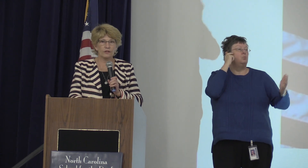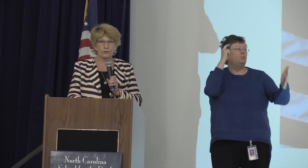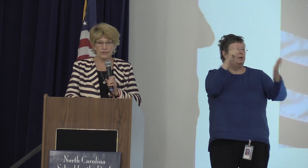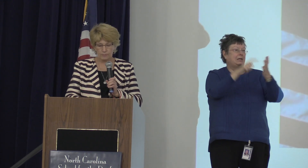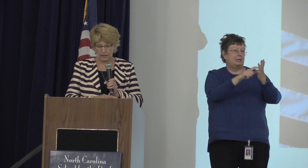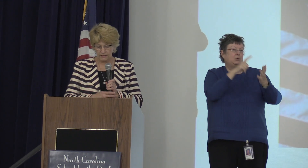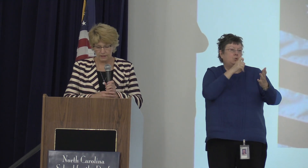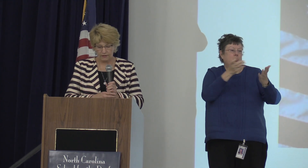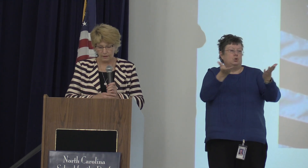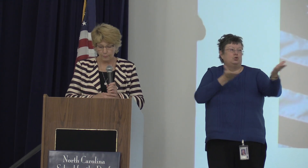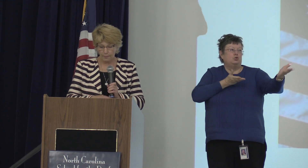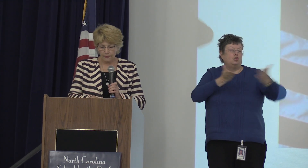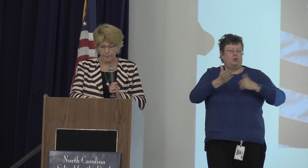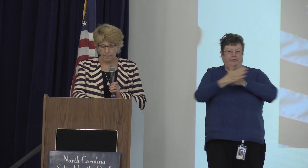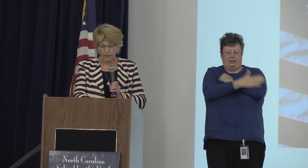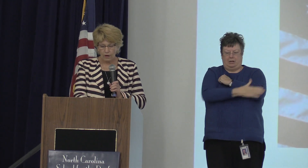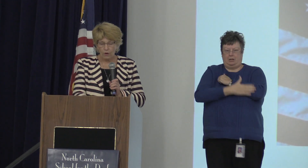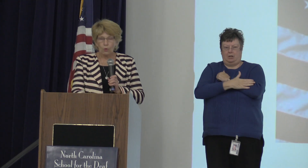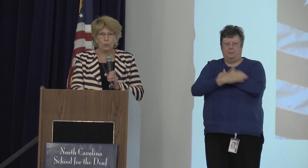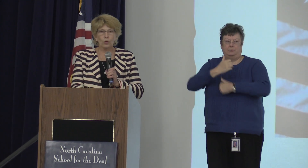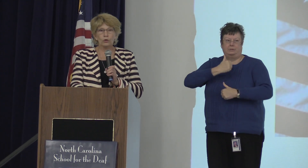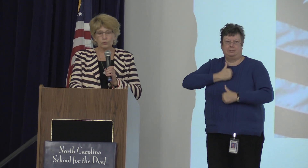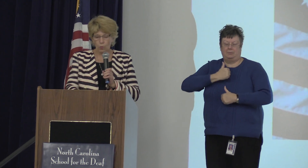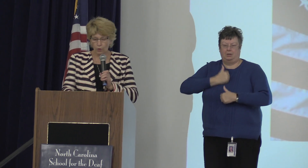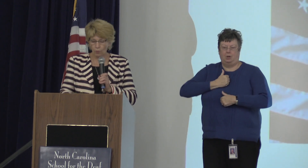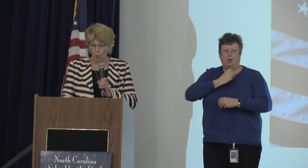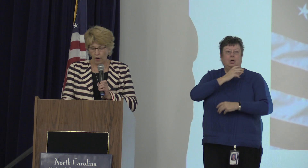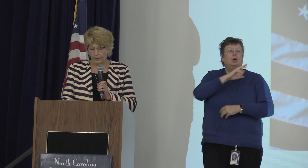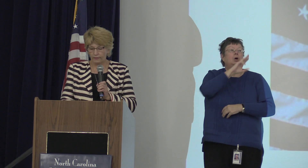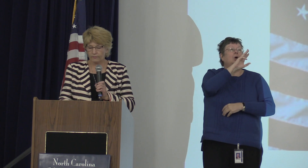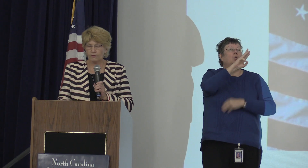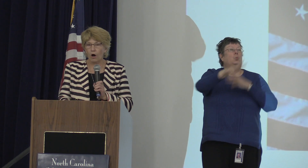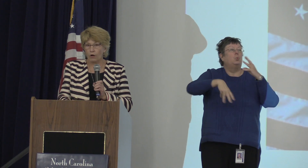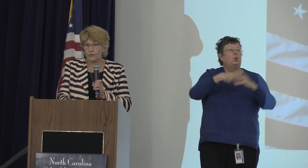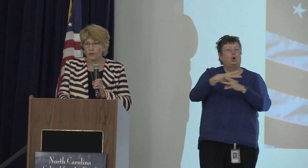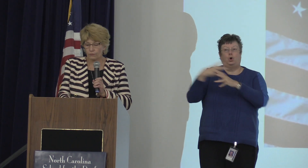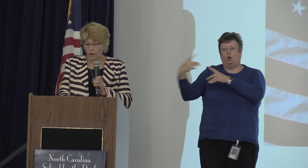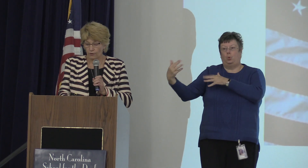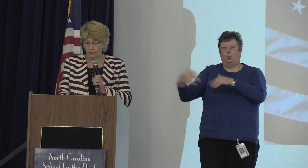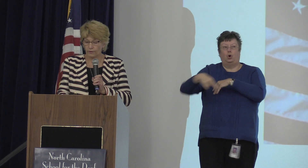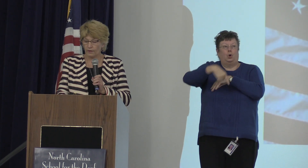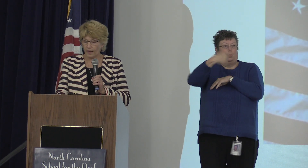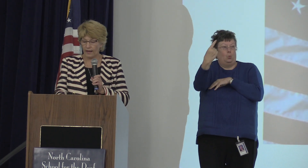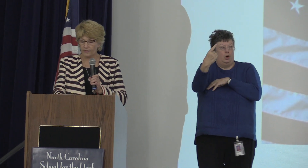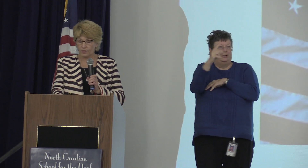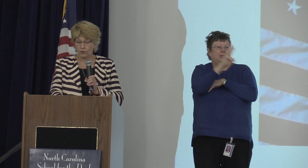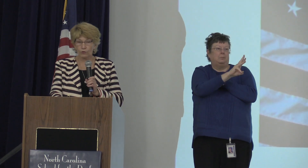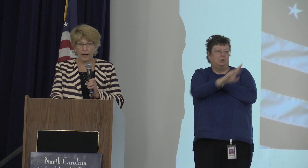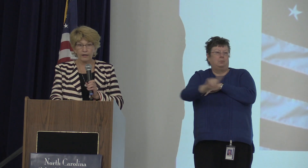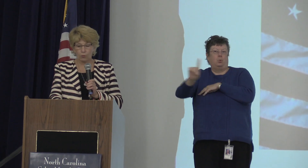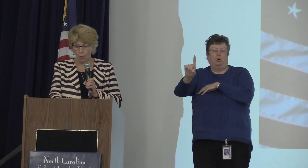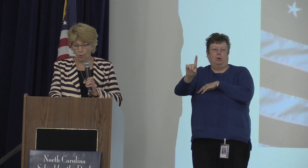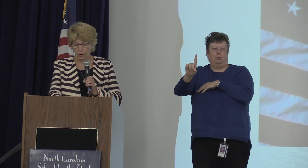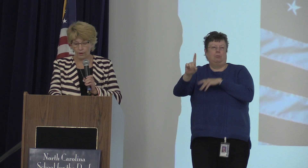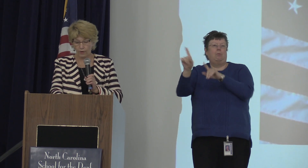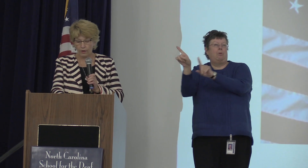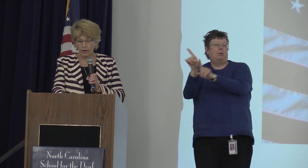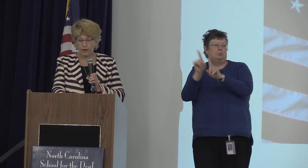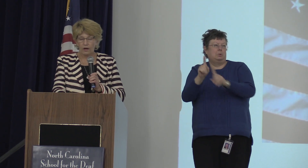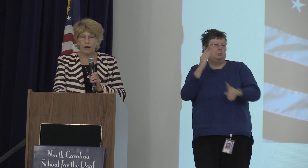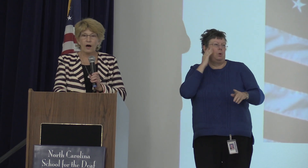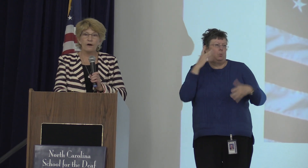in the country's military. World War I, also known as the Great War,